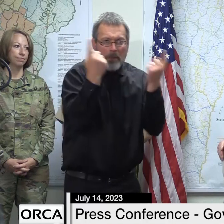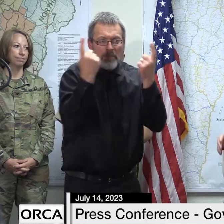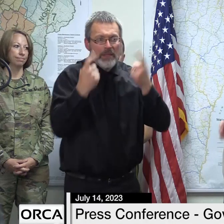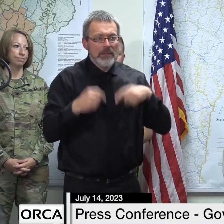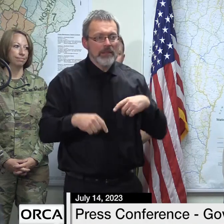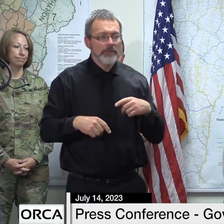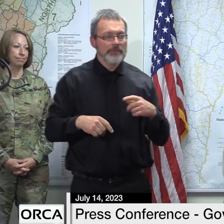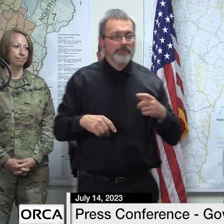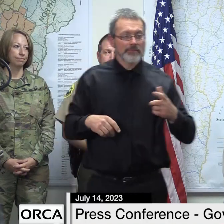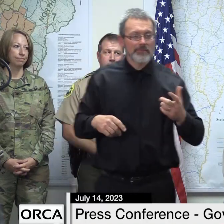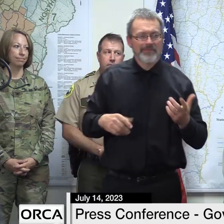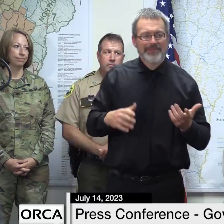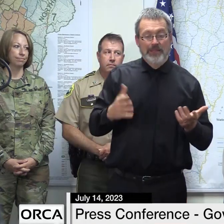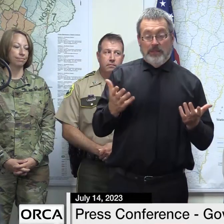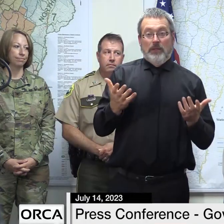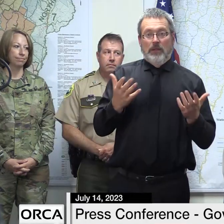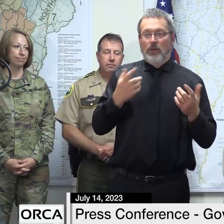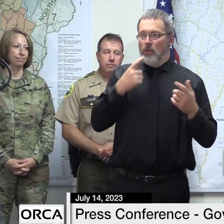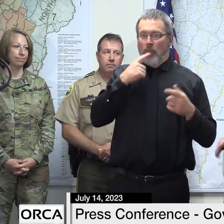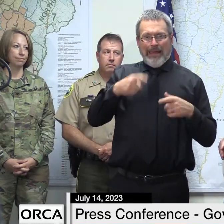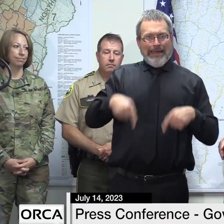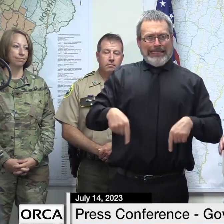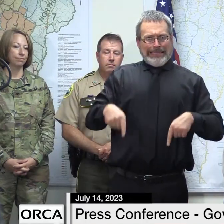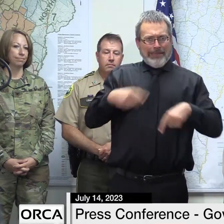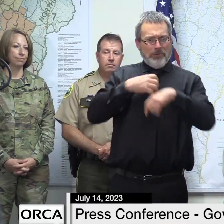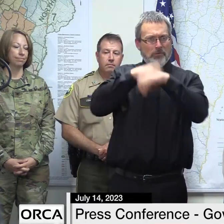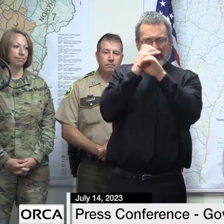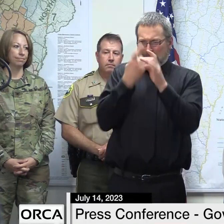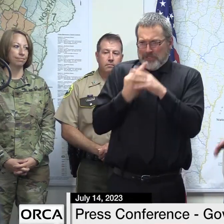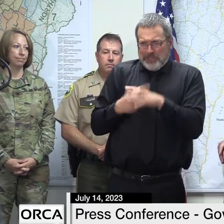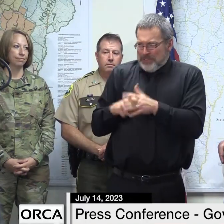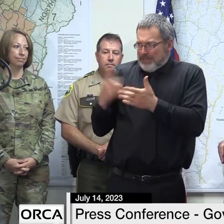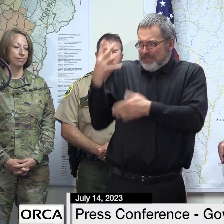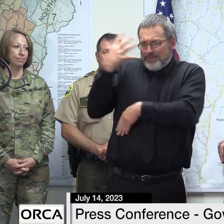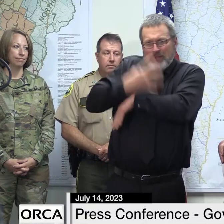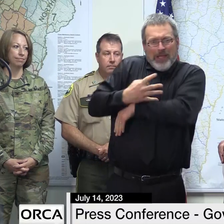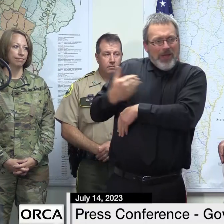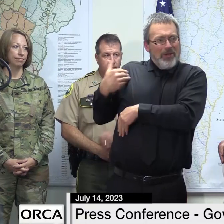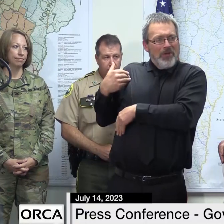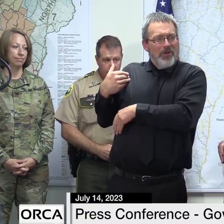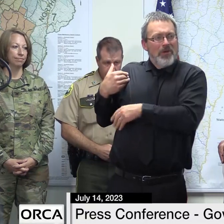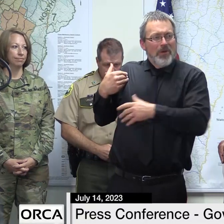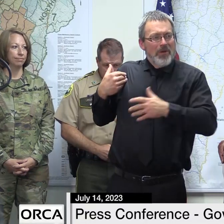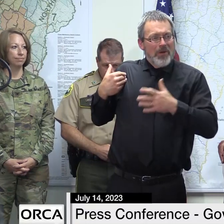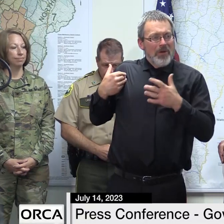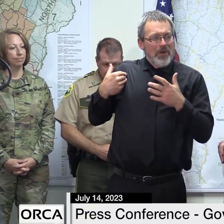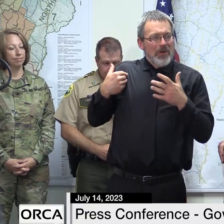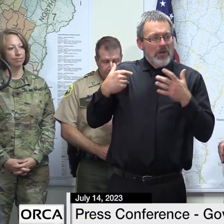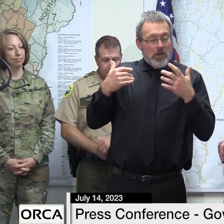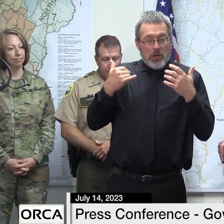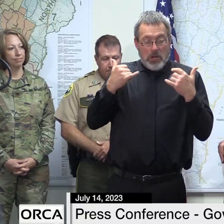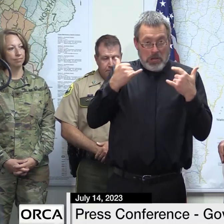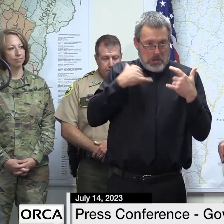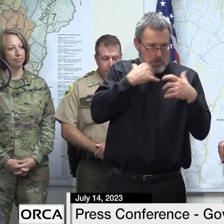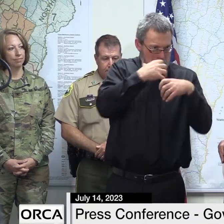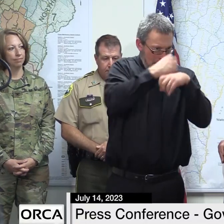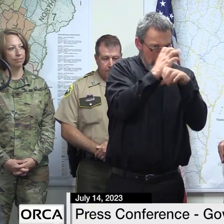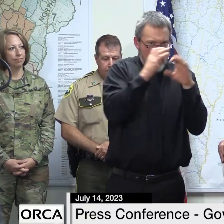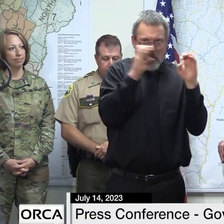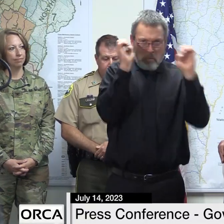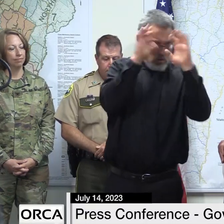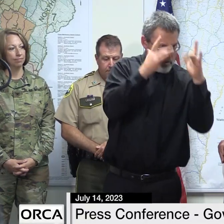are just taking care of the response right now, but those recovery, our teams in